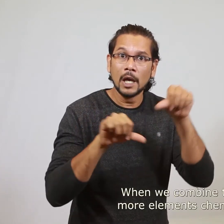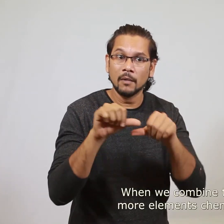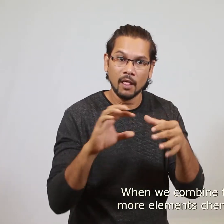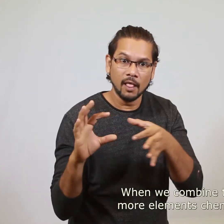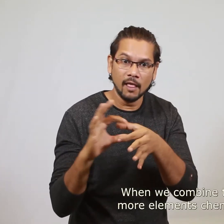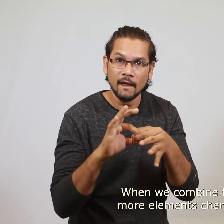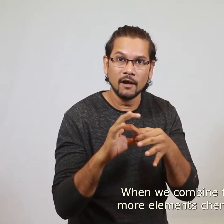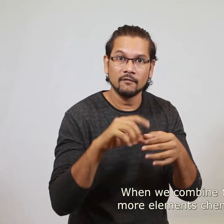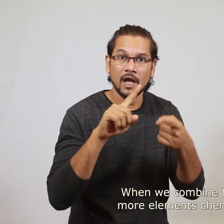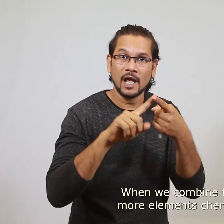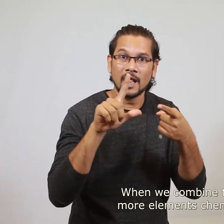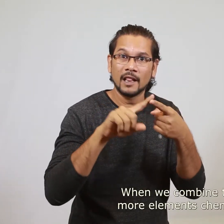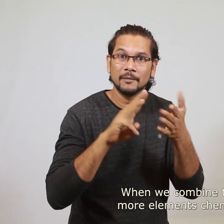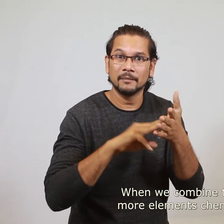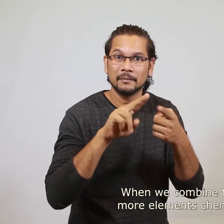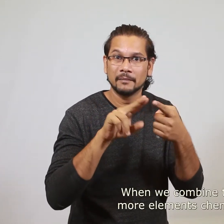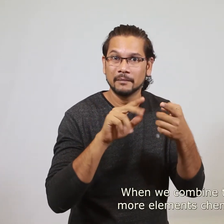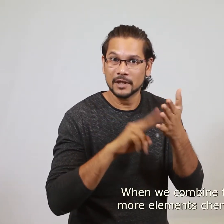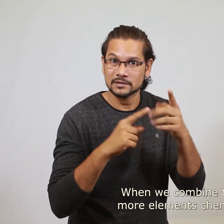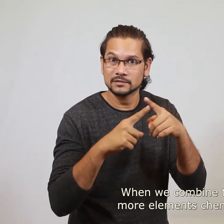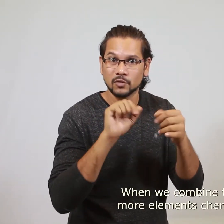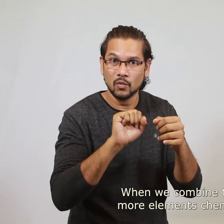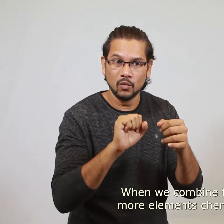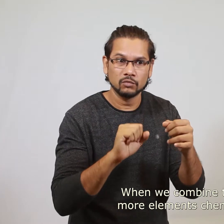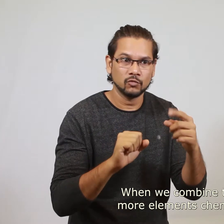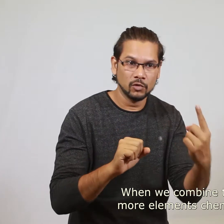When we combine two or more elements chemically,